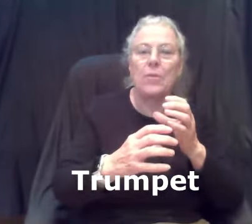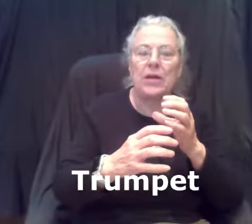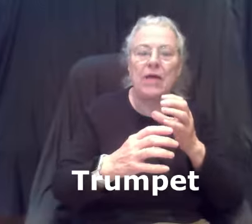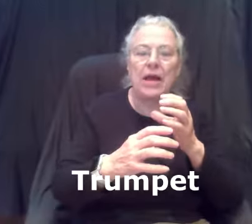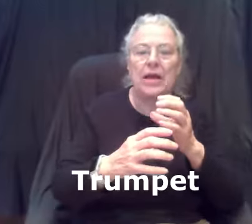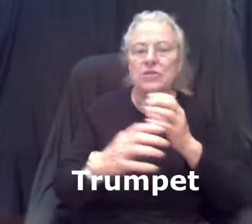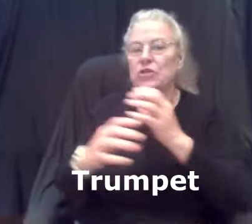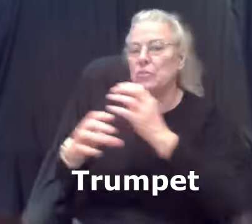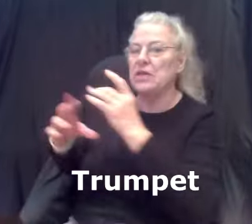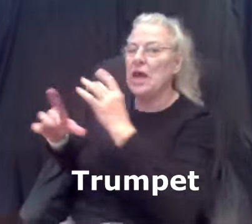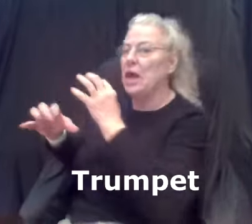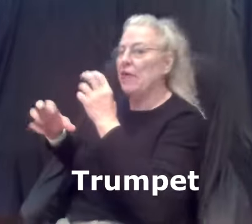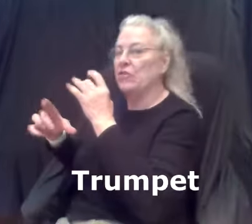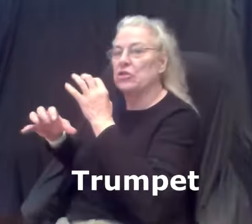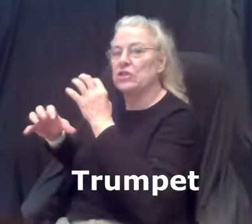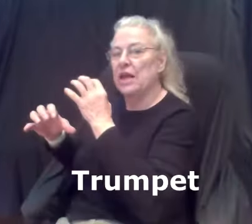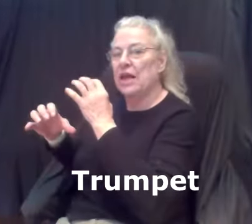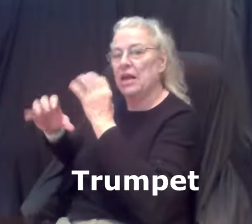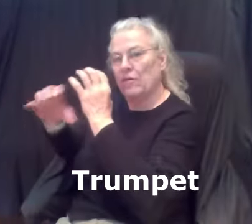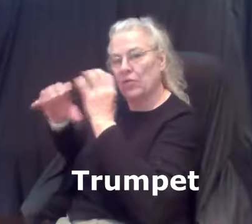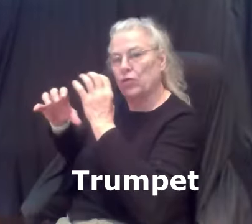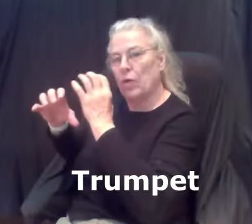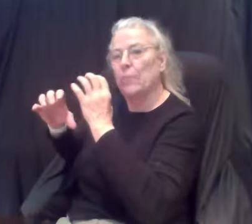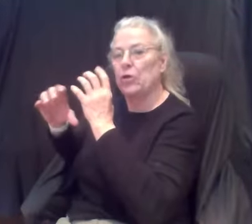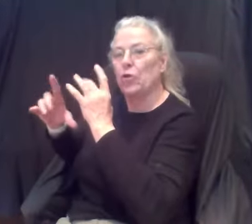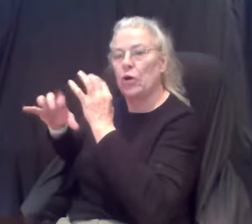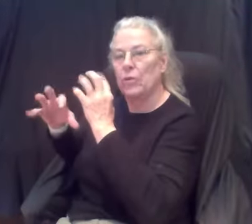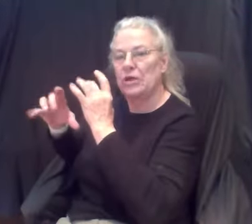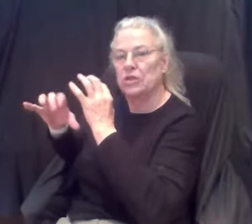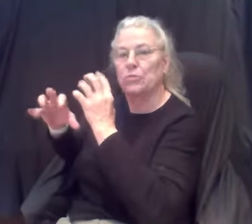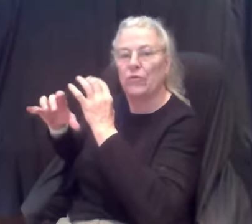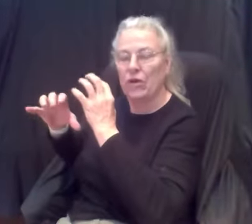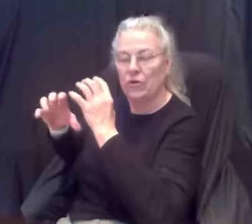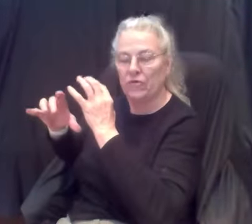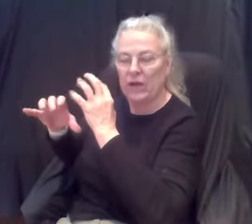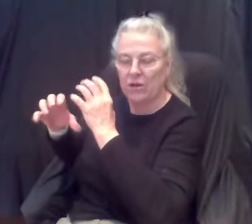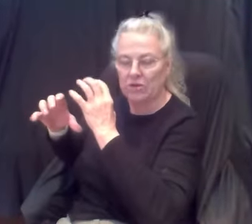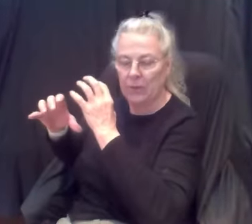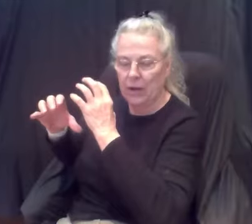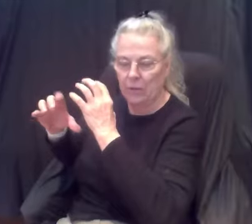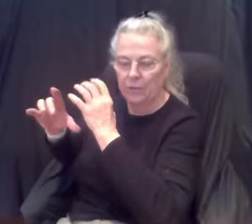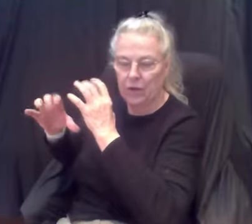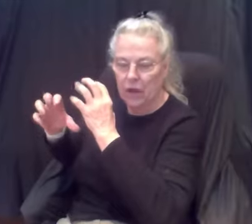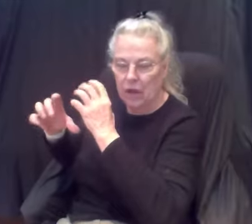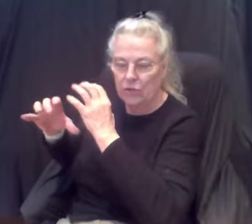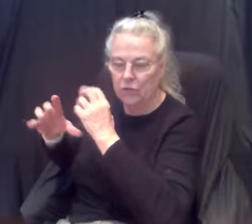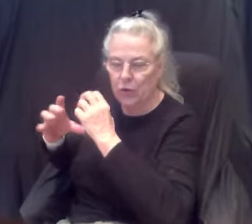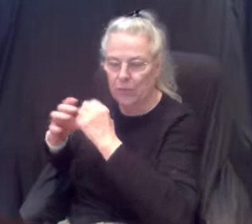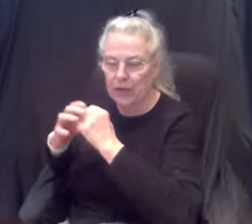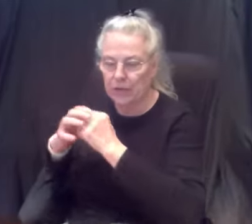that instrument. If you're just thinking of a trumpet, you're going to be just moving your fingers up here. Trumpet.